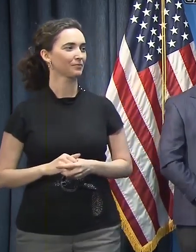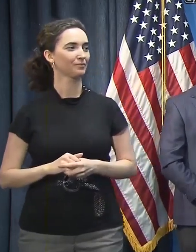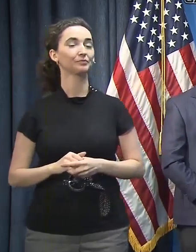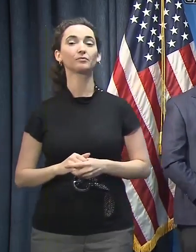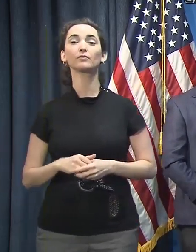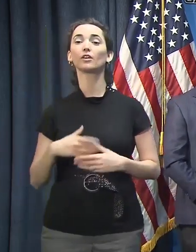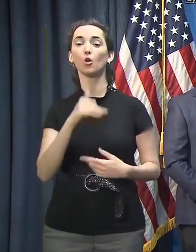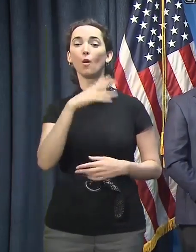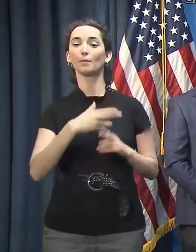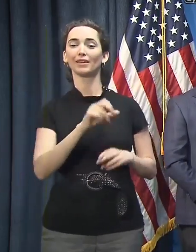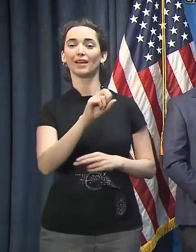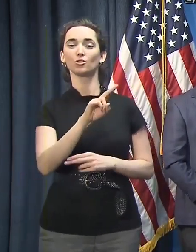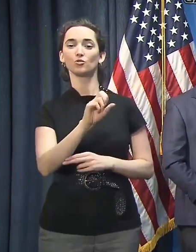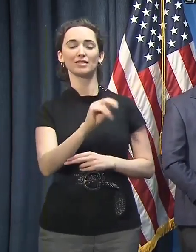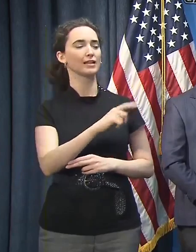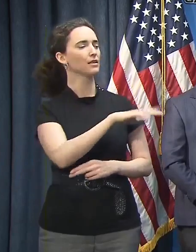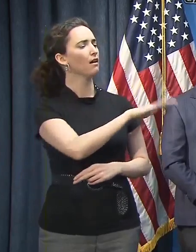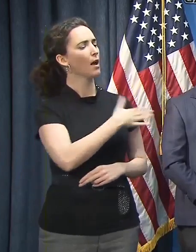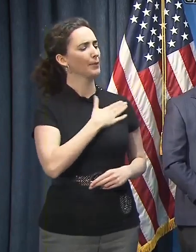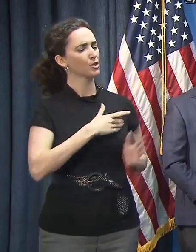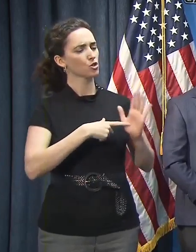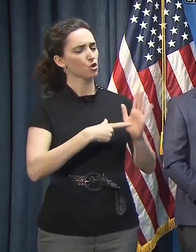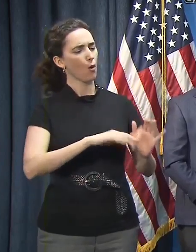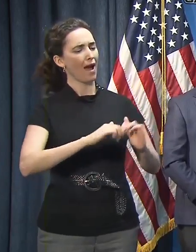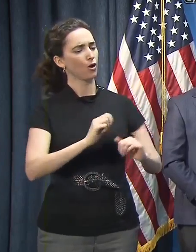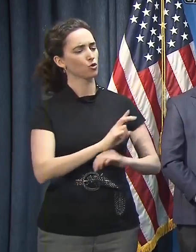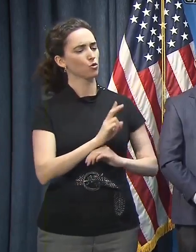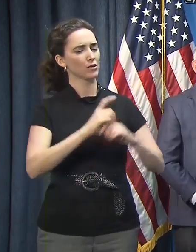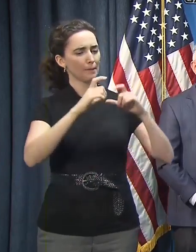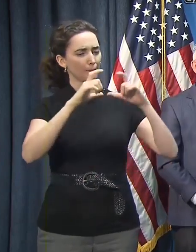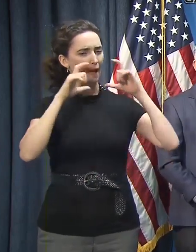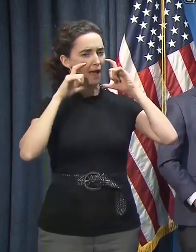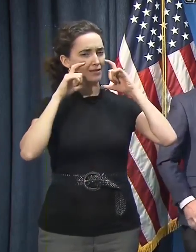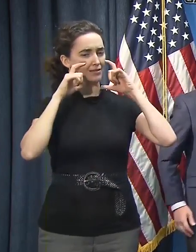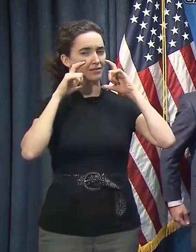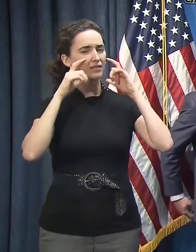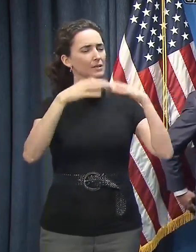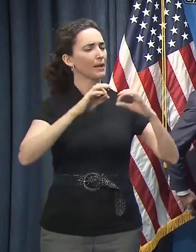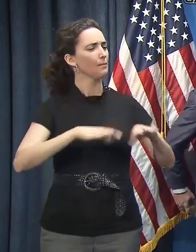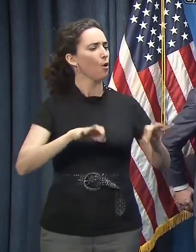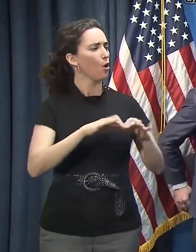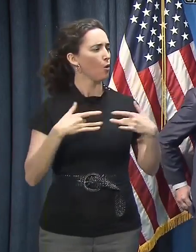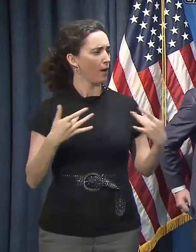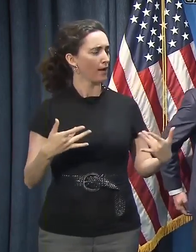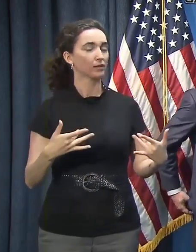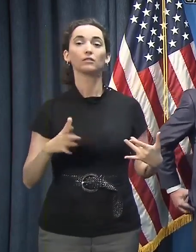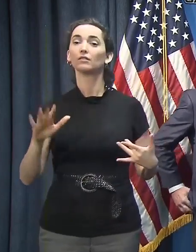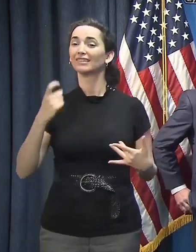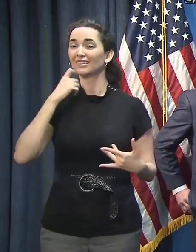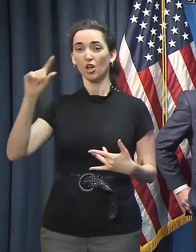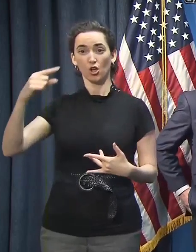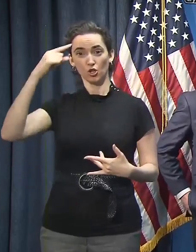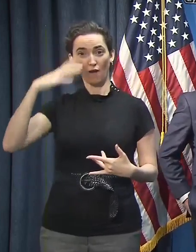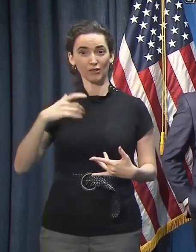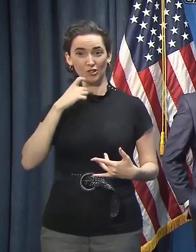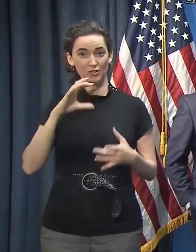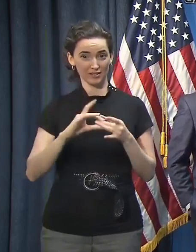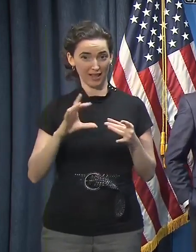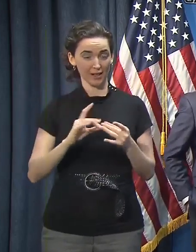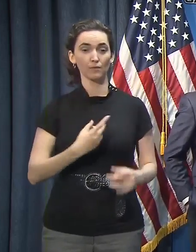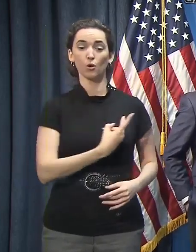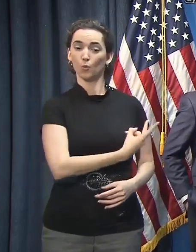And so Susan asks, please demonstrate how to correctly wear a mask and explain the importance of this. So, you know, the governor's previously said that he